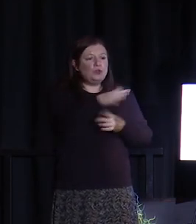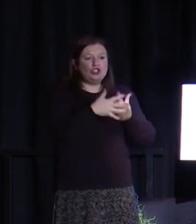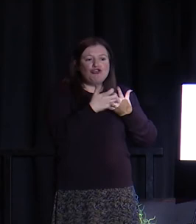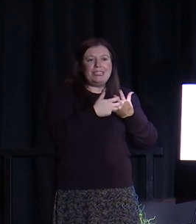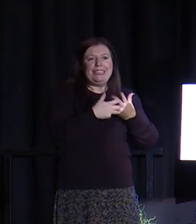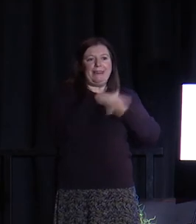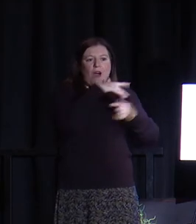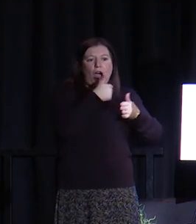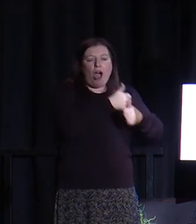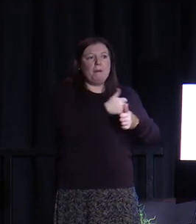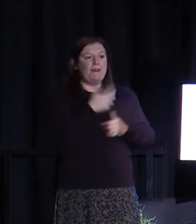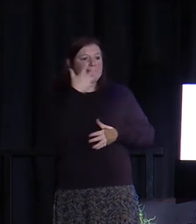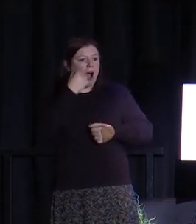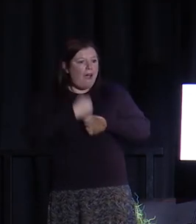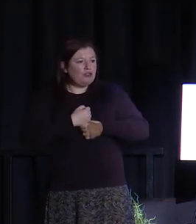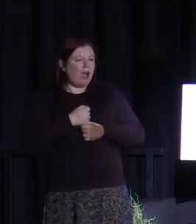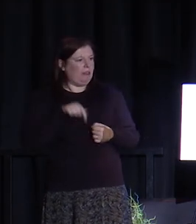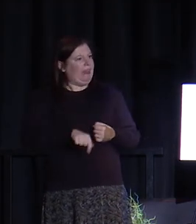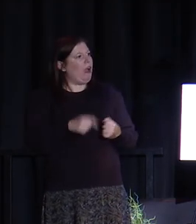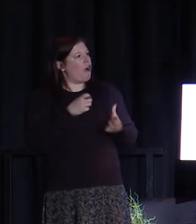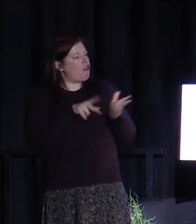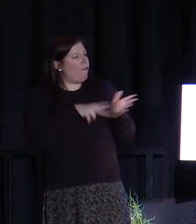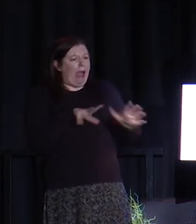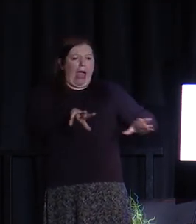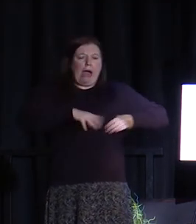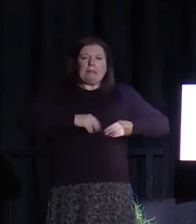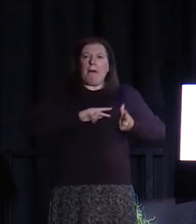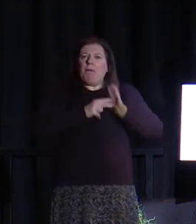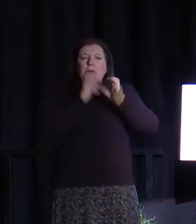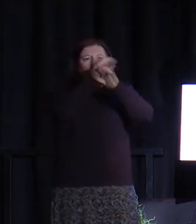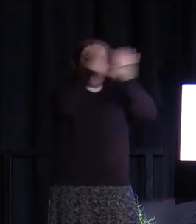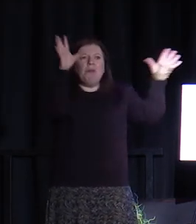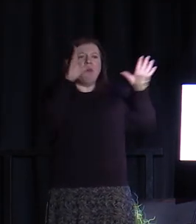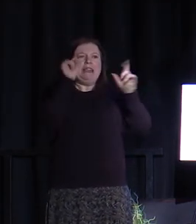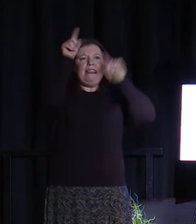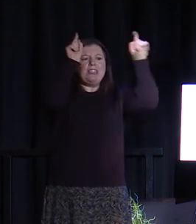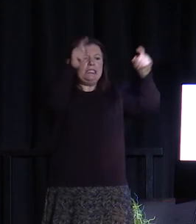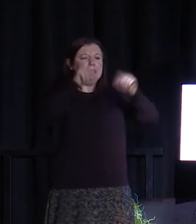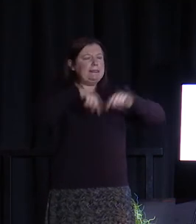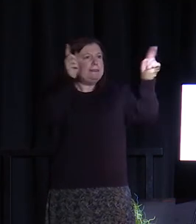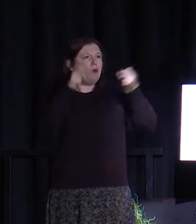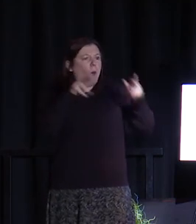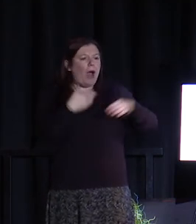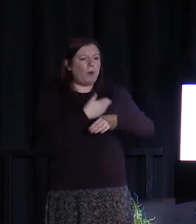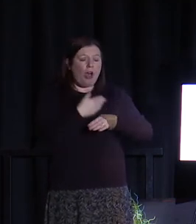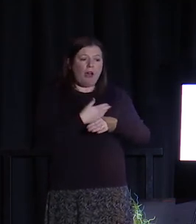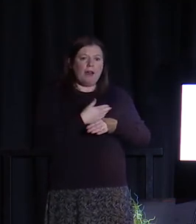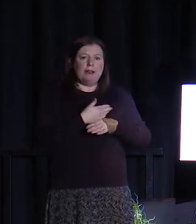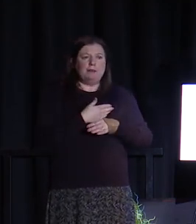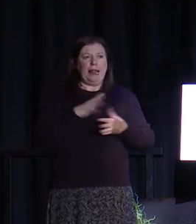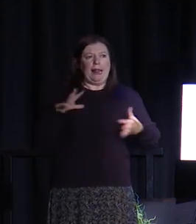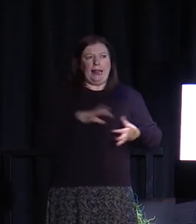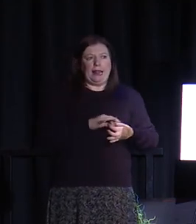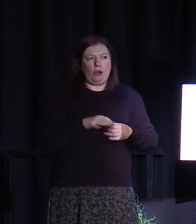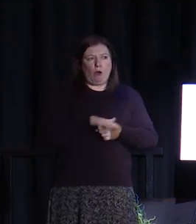in a different way. This is a testbed city. So we've been kind of adapting the bid vision, recognising the local context, but the local context